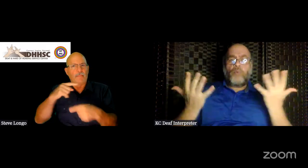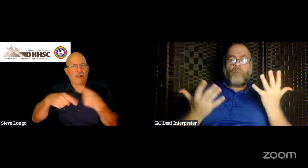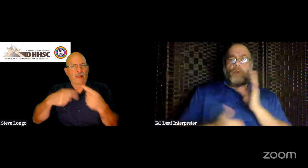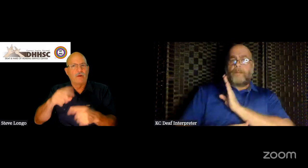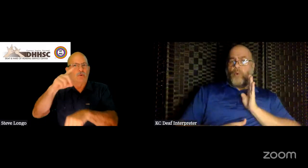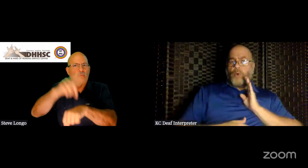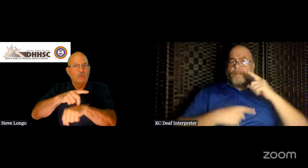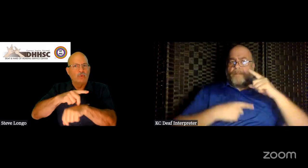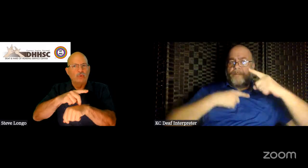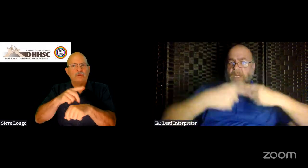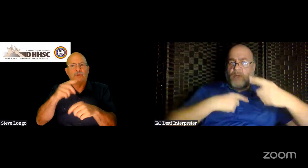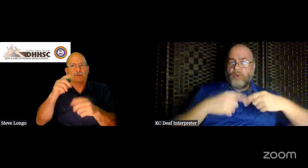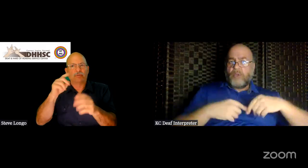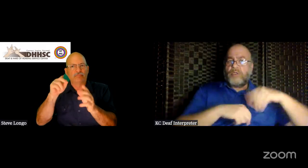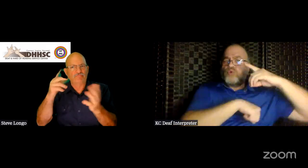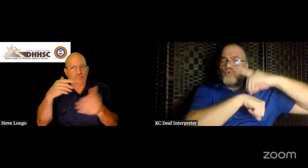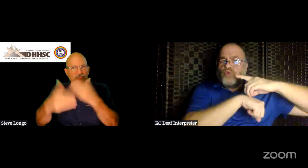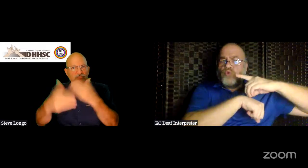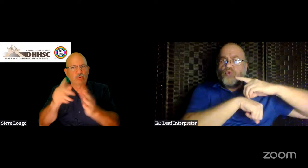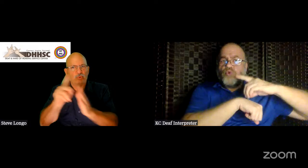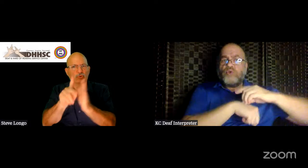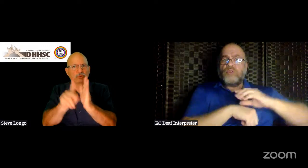the